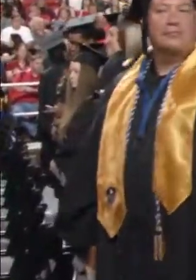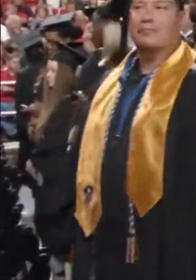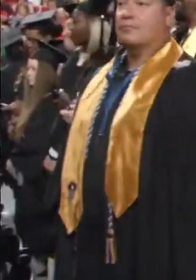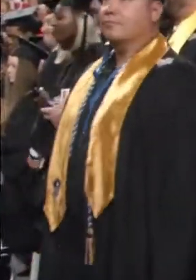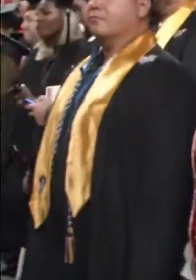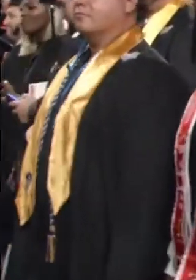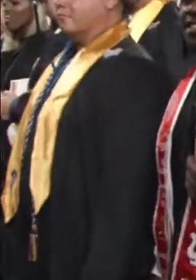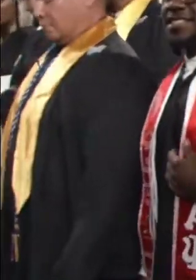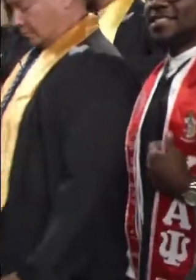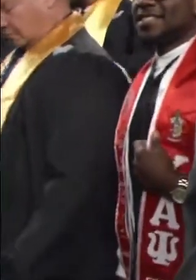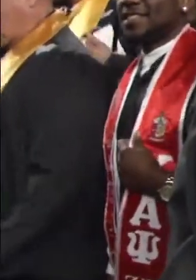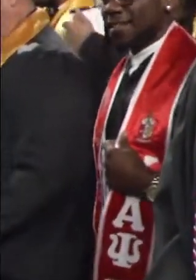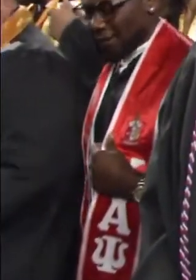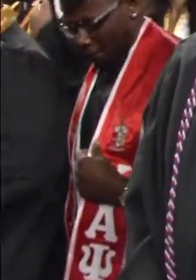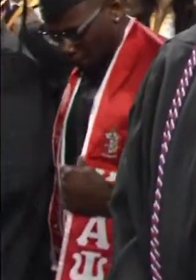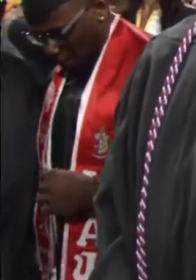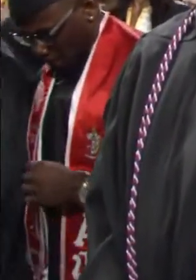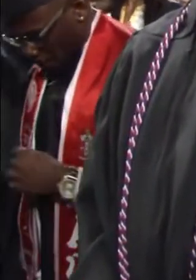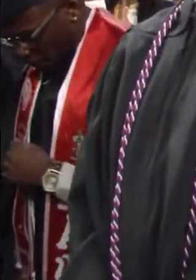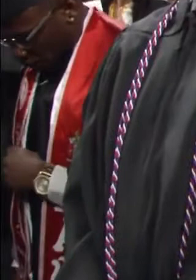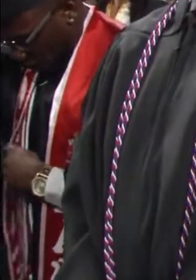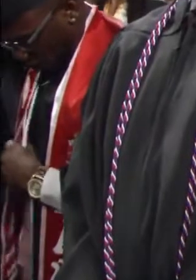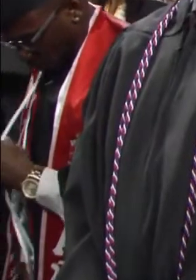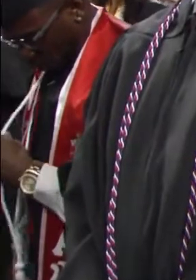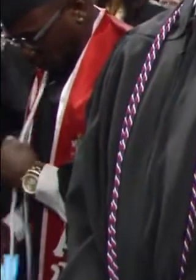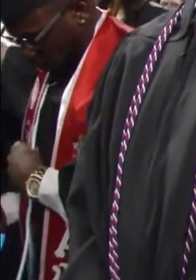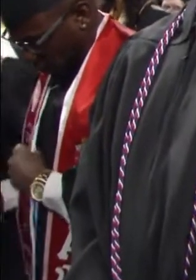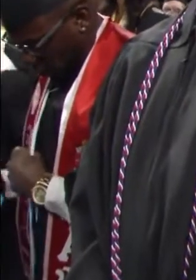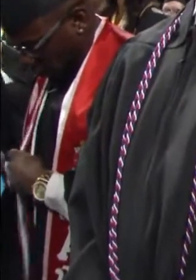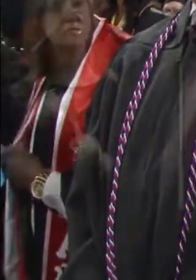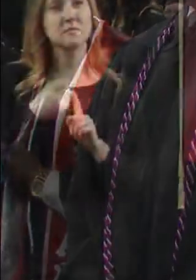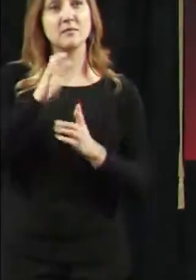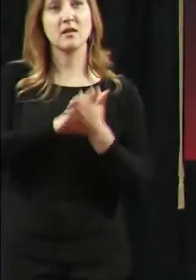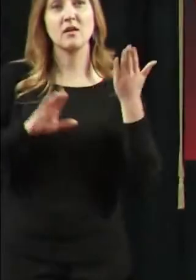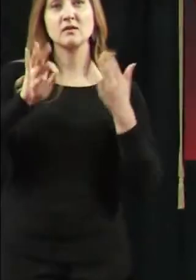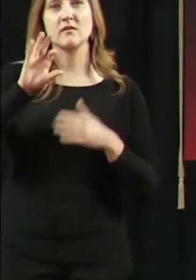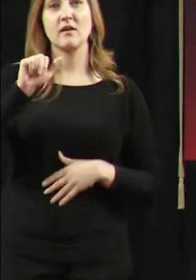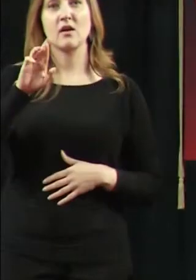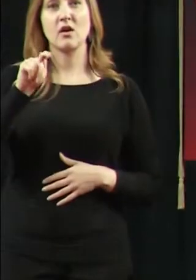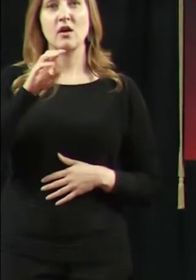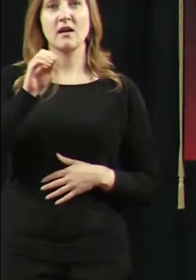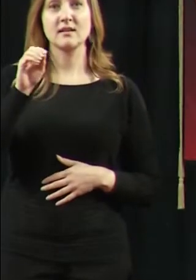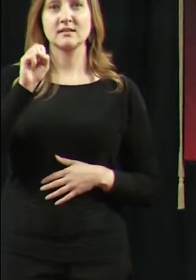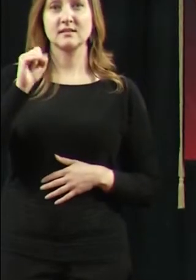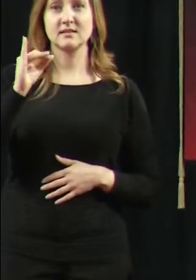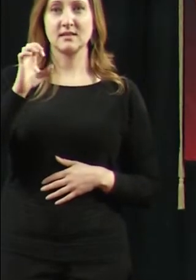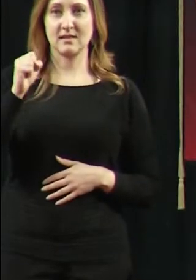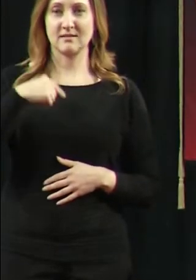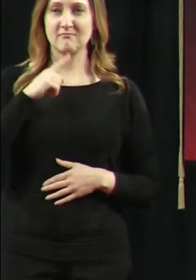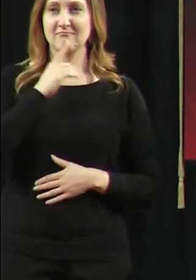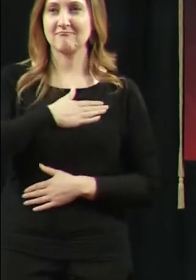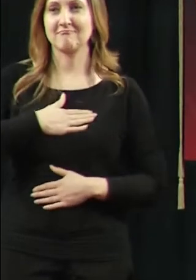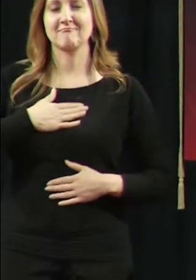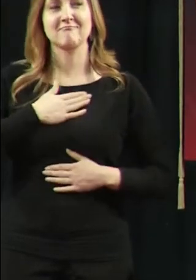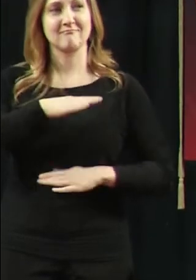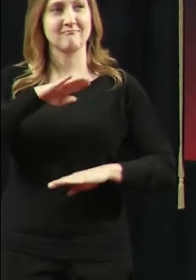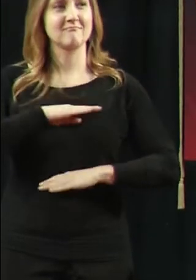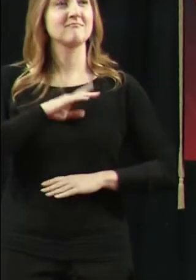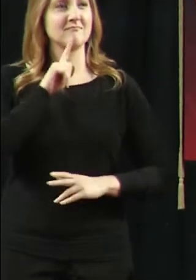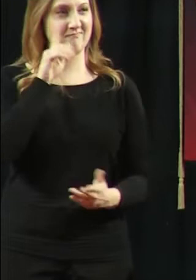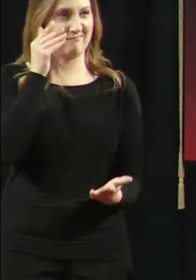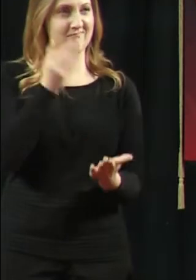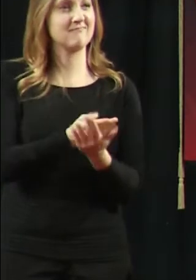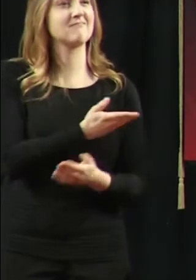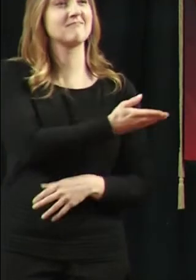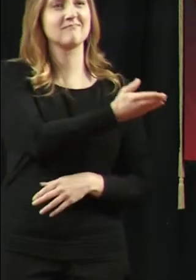President Evans, on behalf of the faculty of the College of Arts and Sciences, I am pleased to verify the candidates who